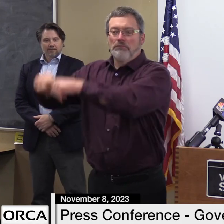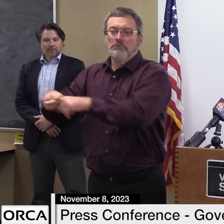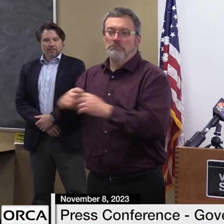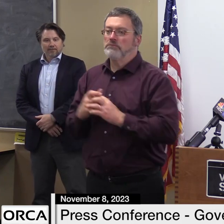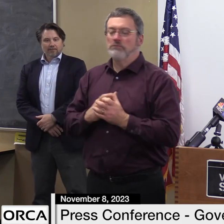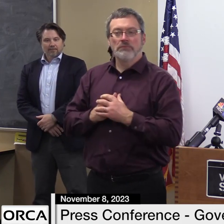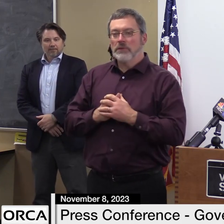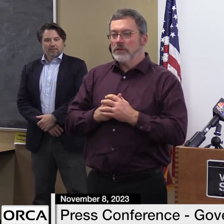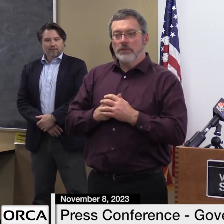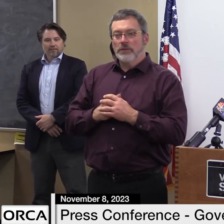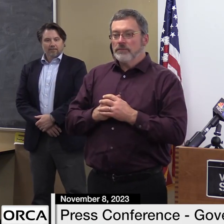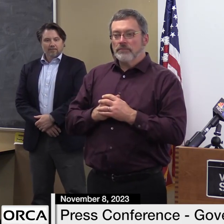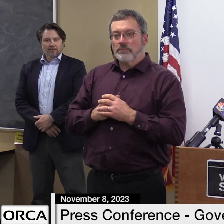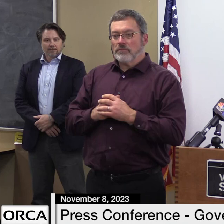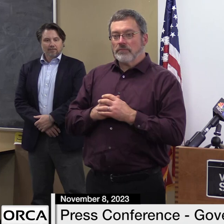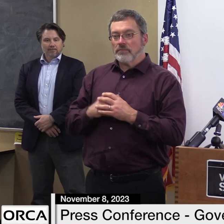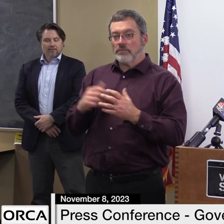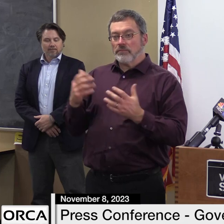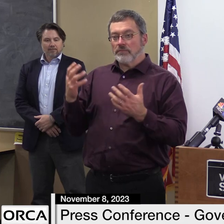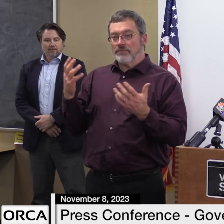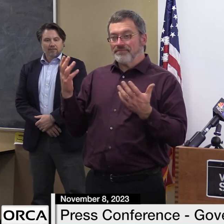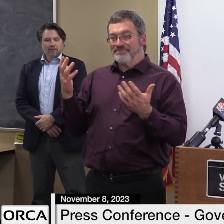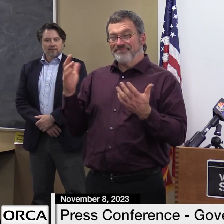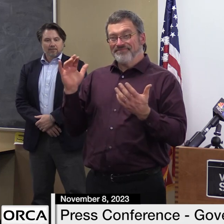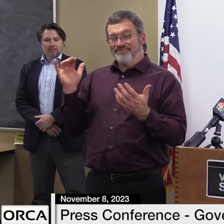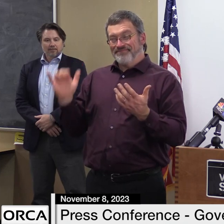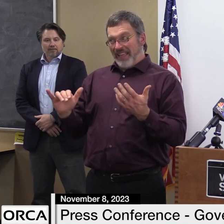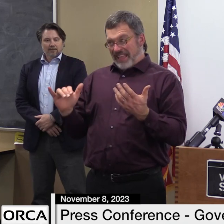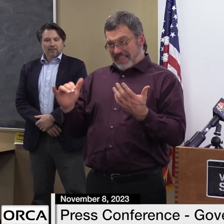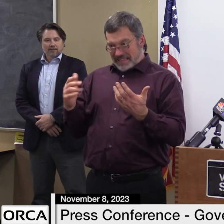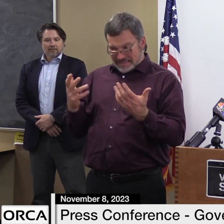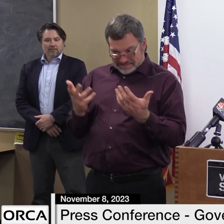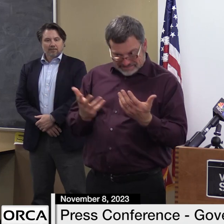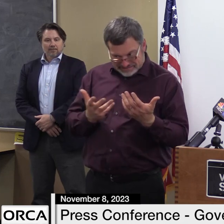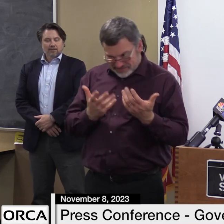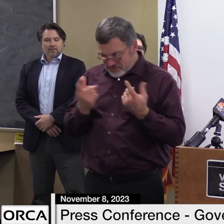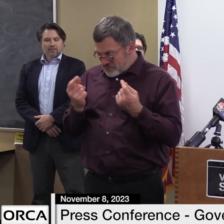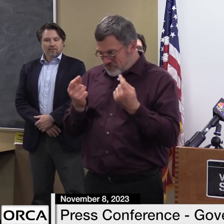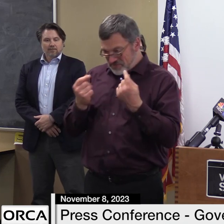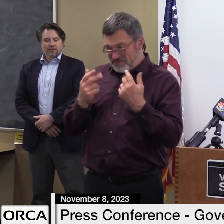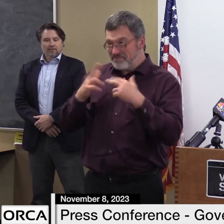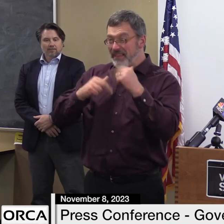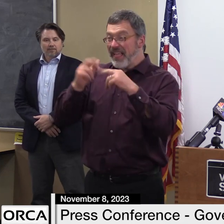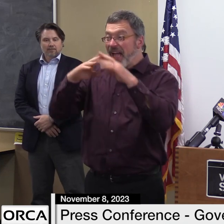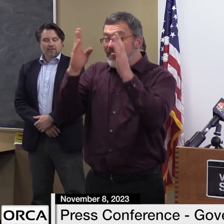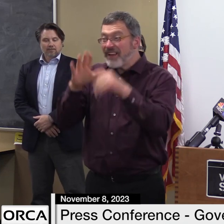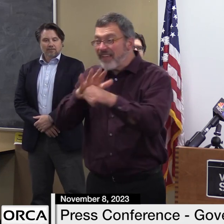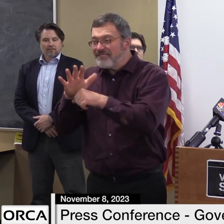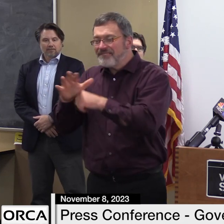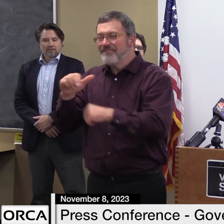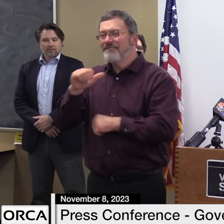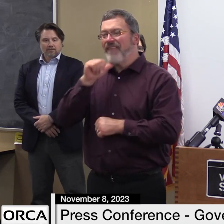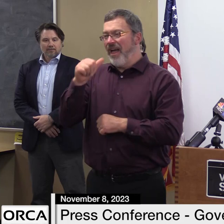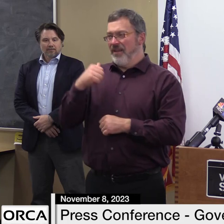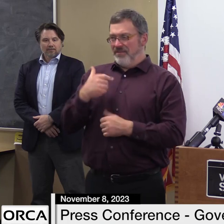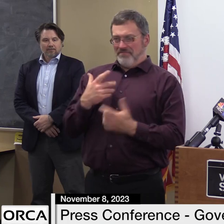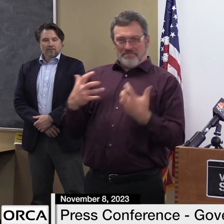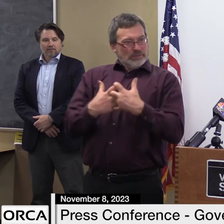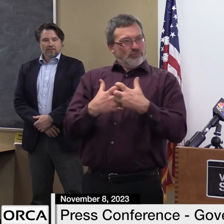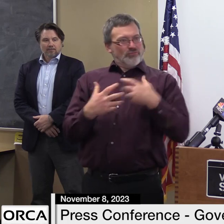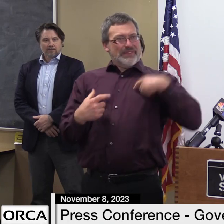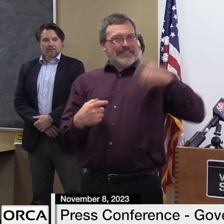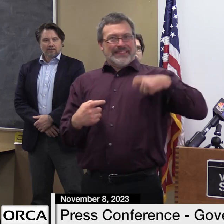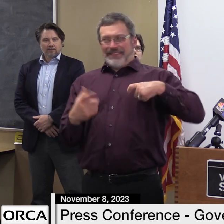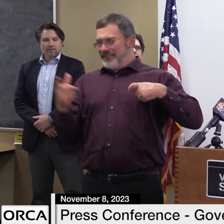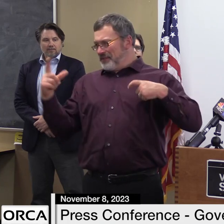satisfy our ever-growing needs. As you heard yesterday, according to VHFA, we need to build as many